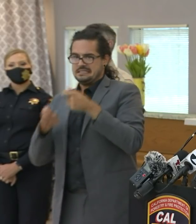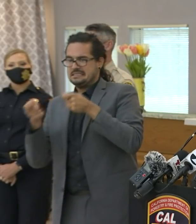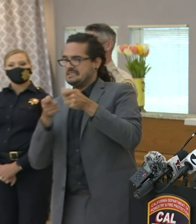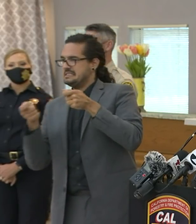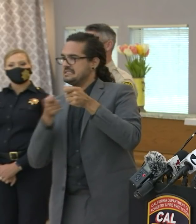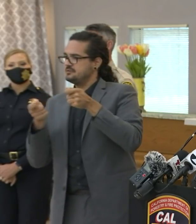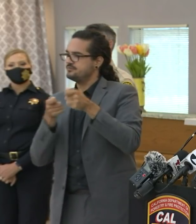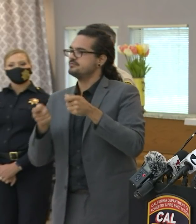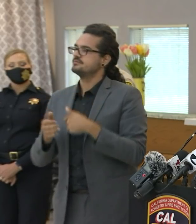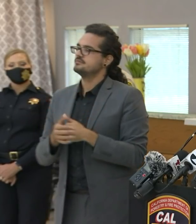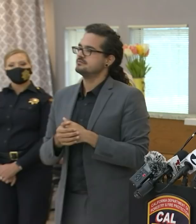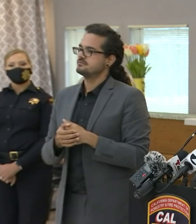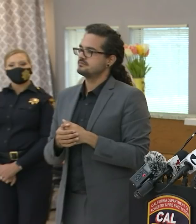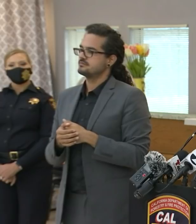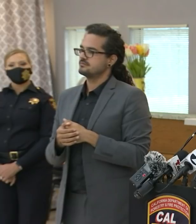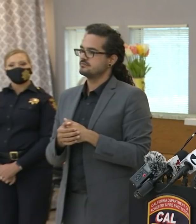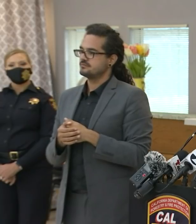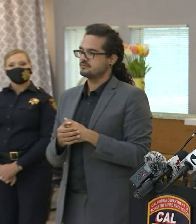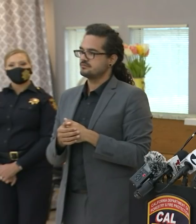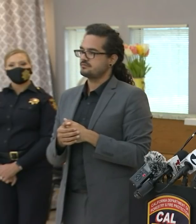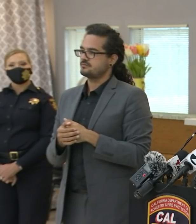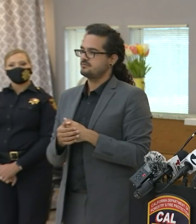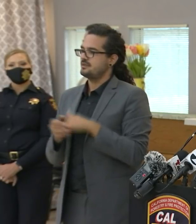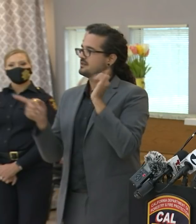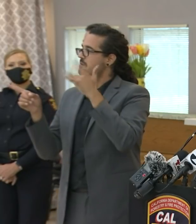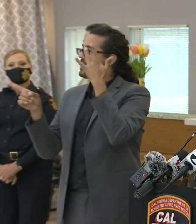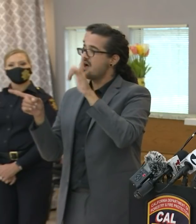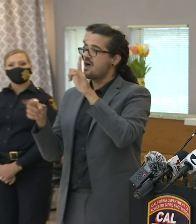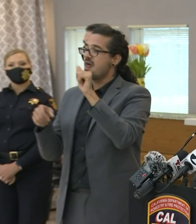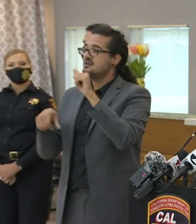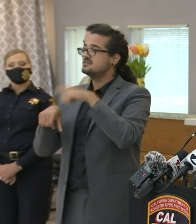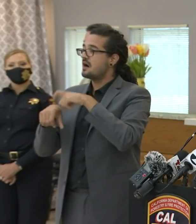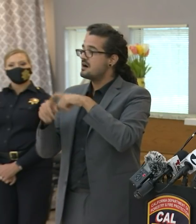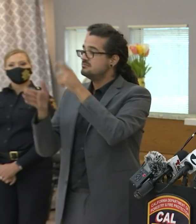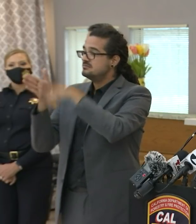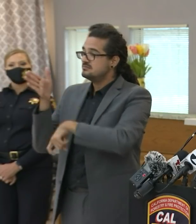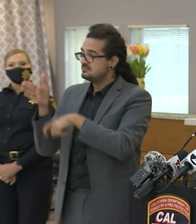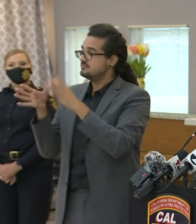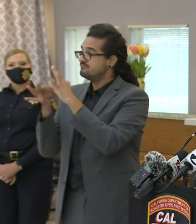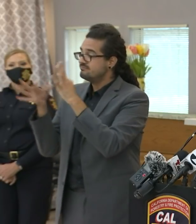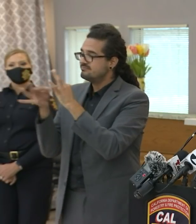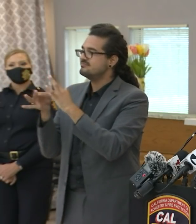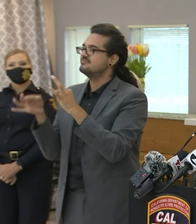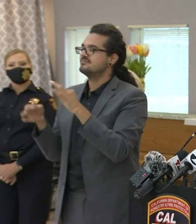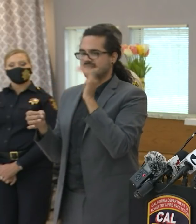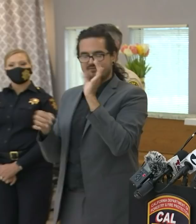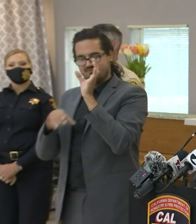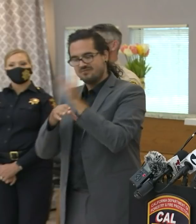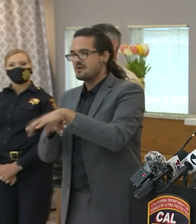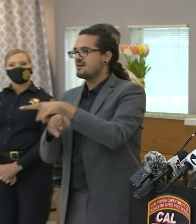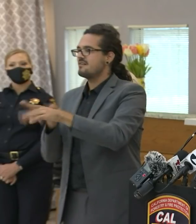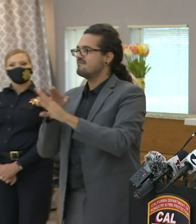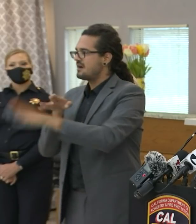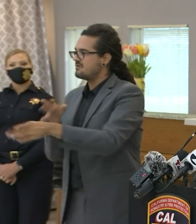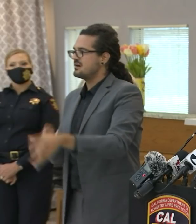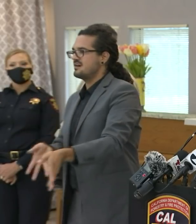was imminent, that the fire was going to, and that's why we evacuated as early as we did. We were expecting that. We